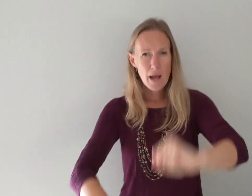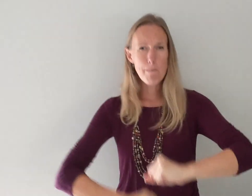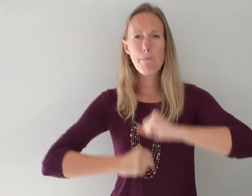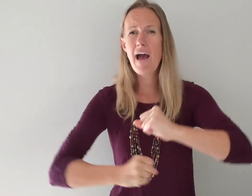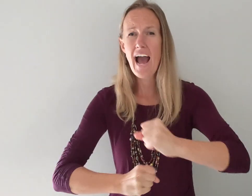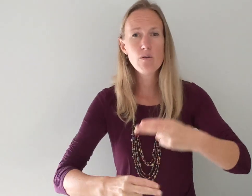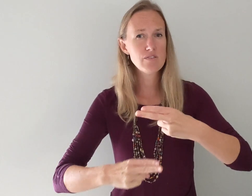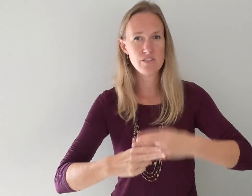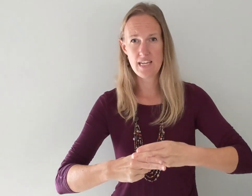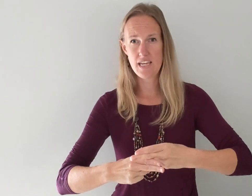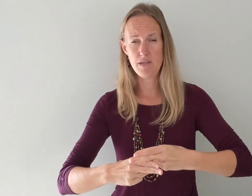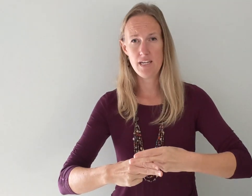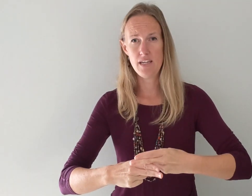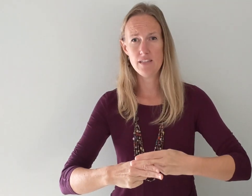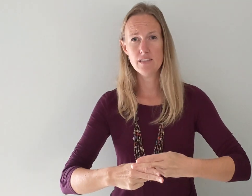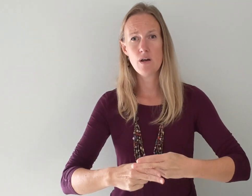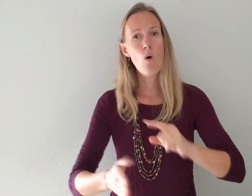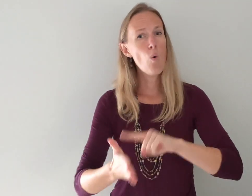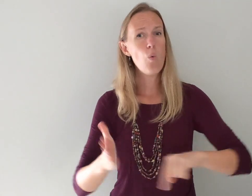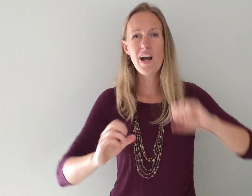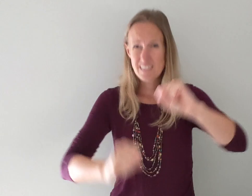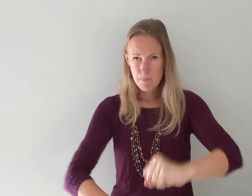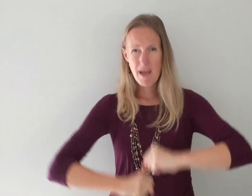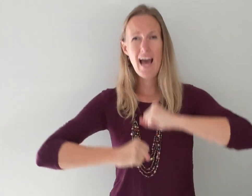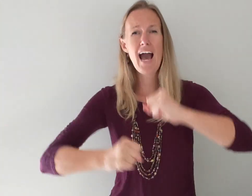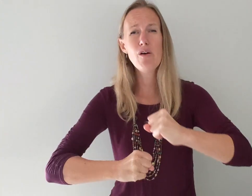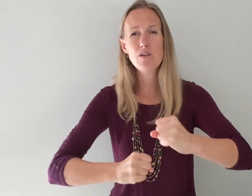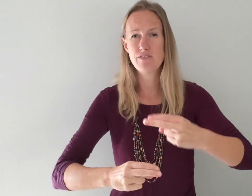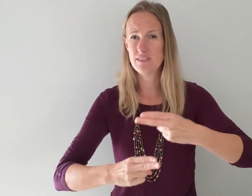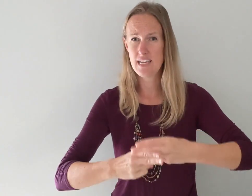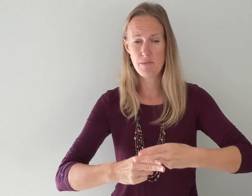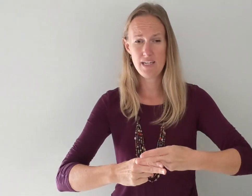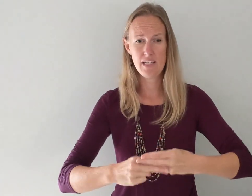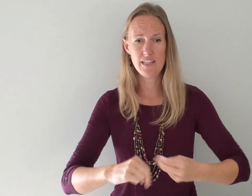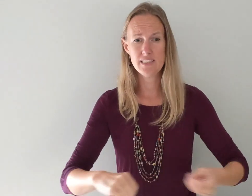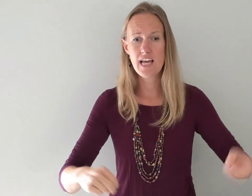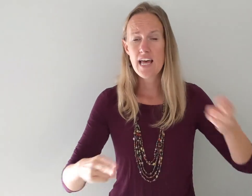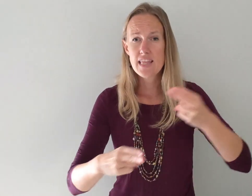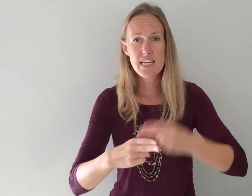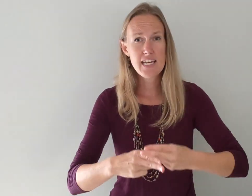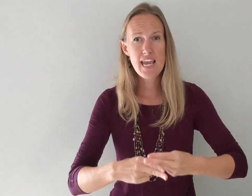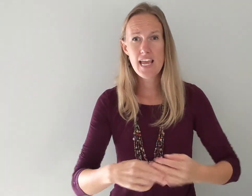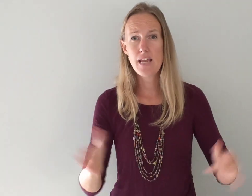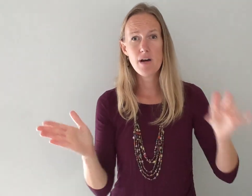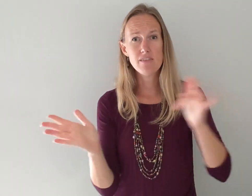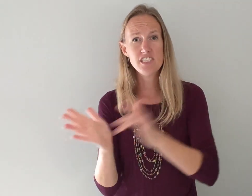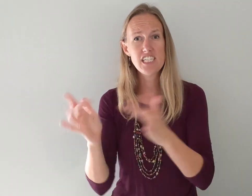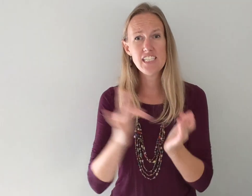a powerful name it is. What a powerful name it is. The name of